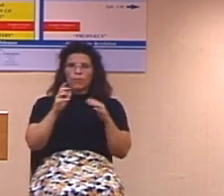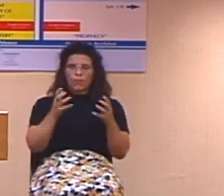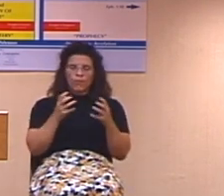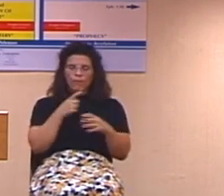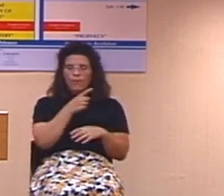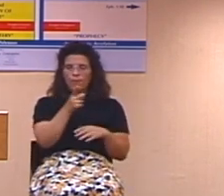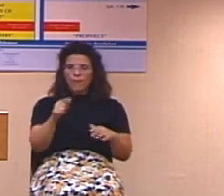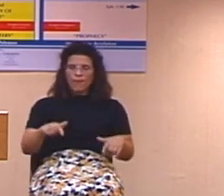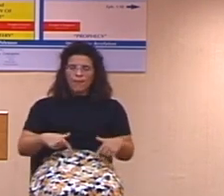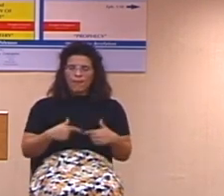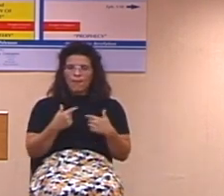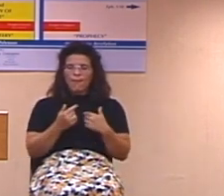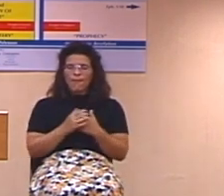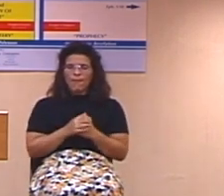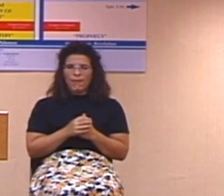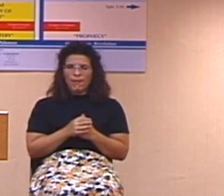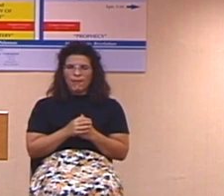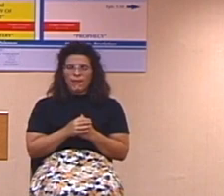live.